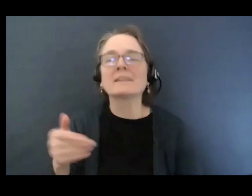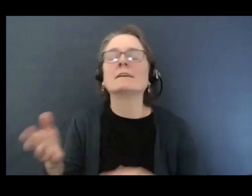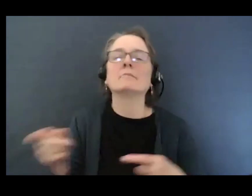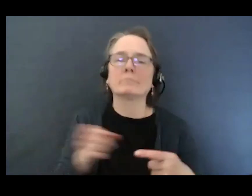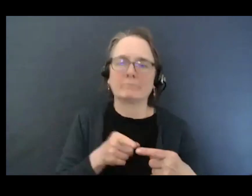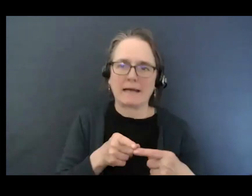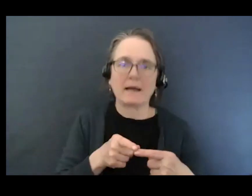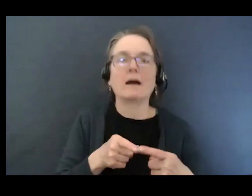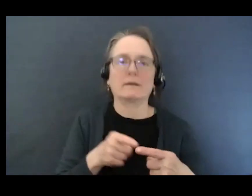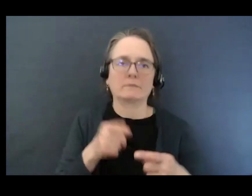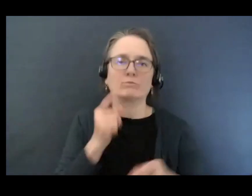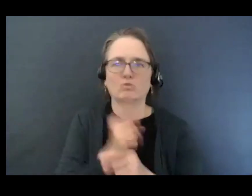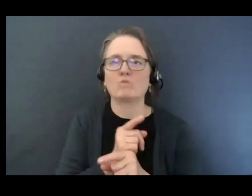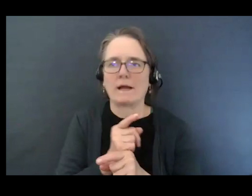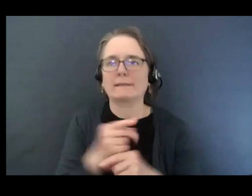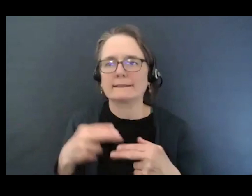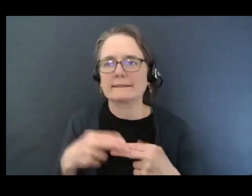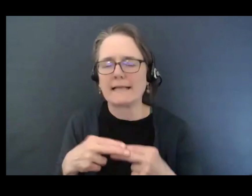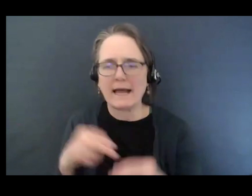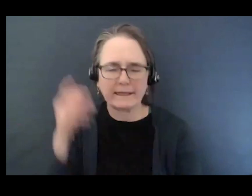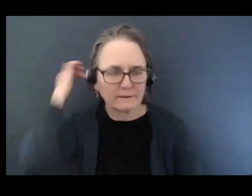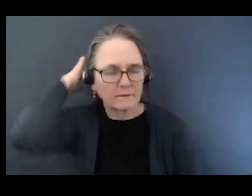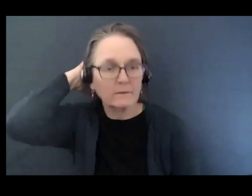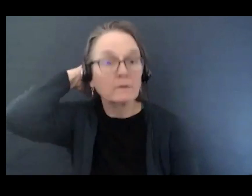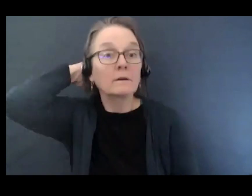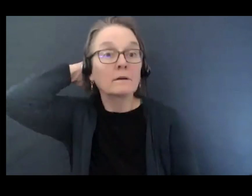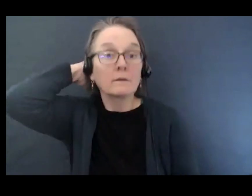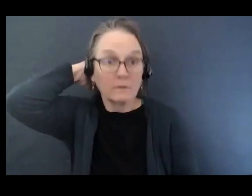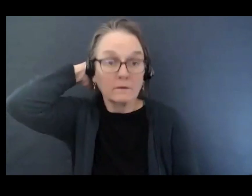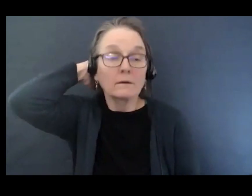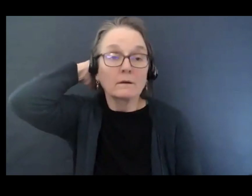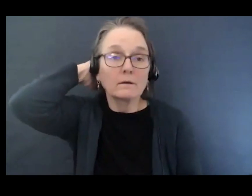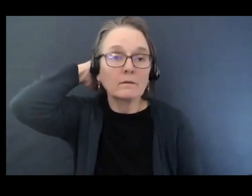Okay. This is what you should be seeing. So,